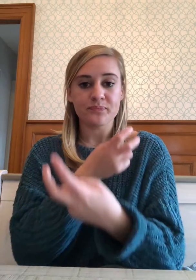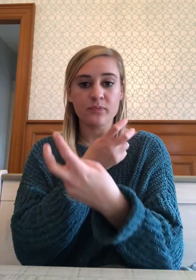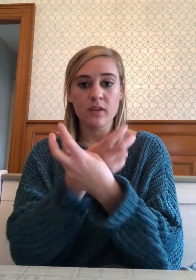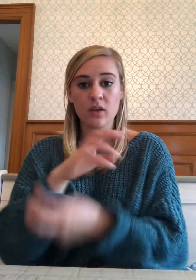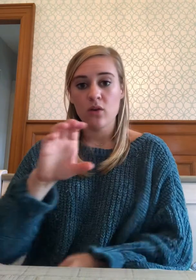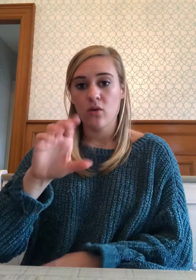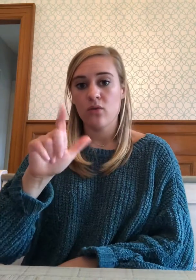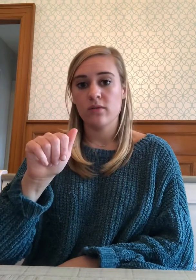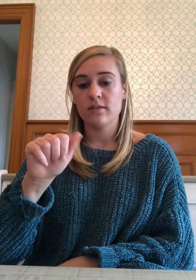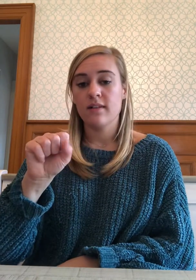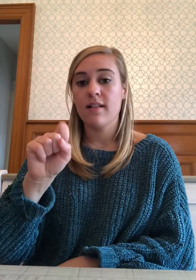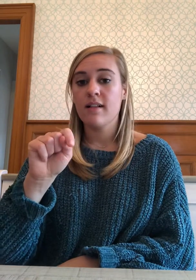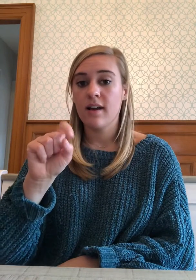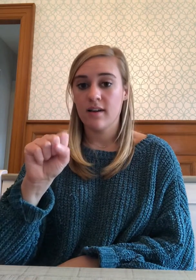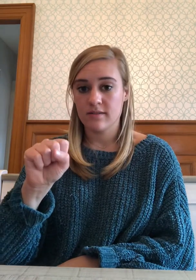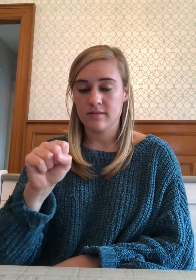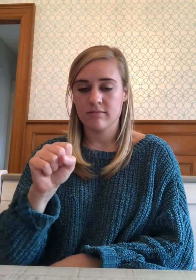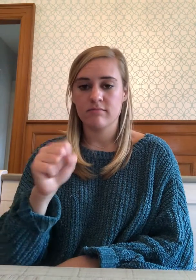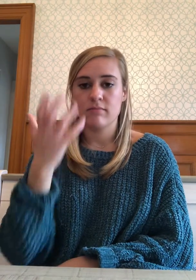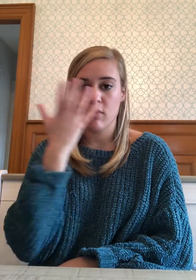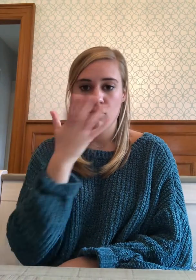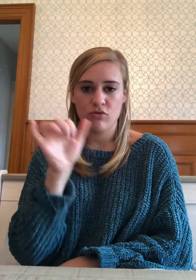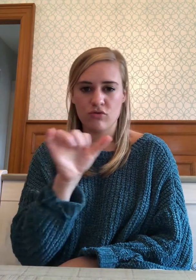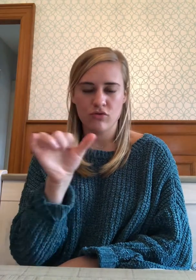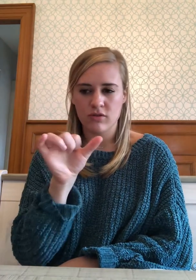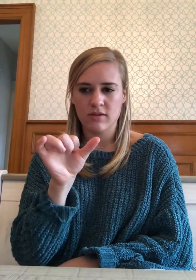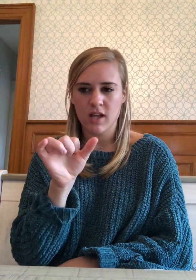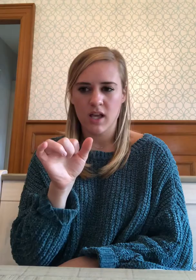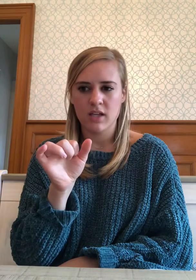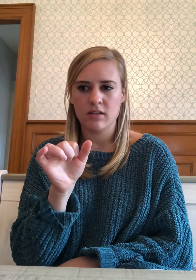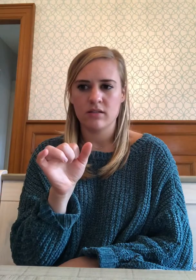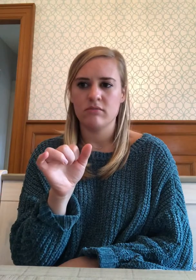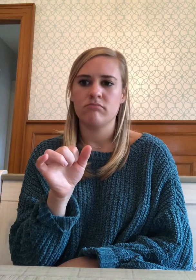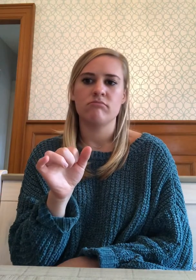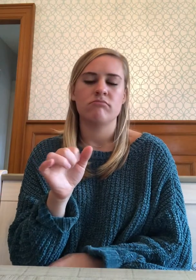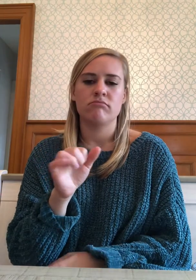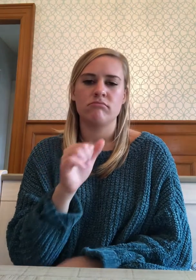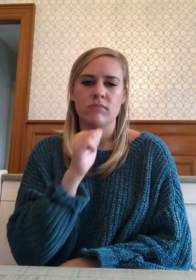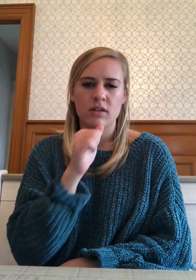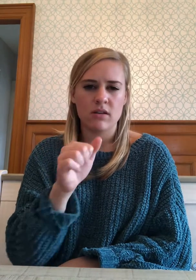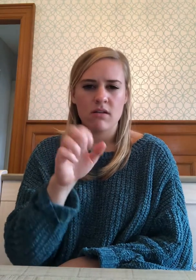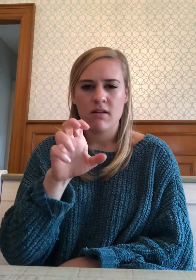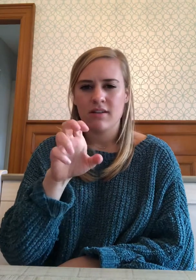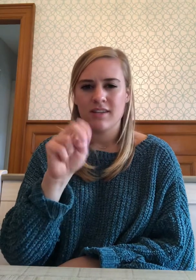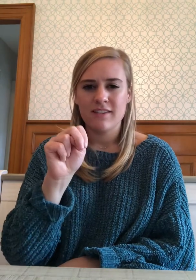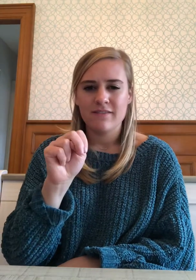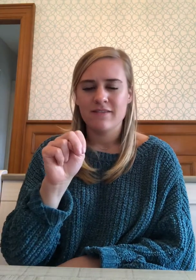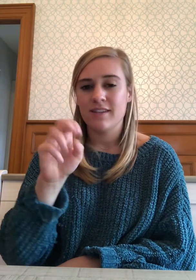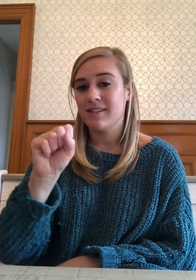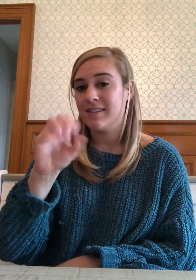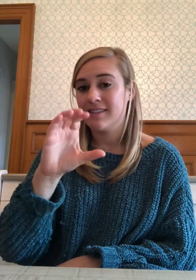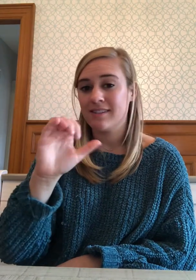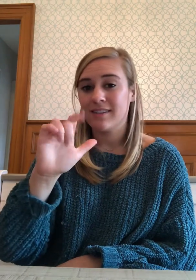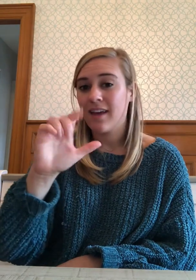Osteoclasts look like uneven scalloped cups or margins